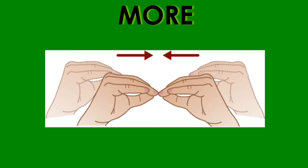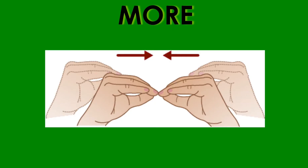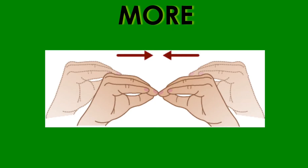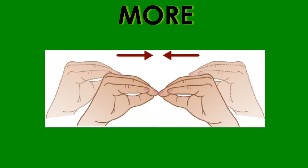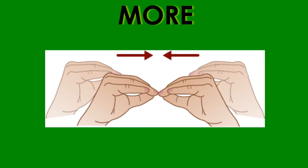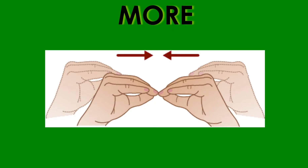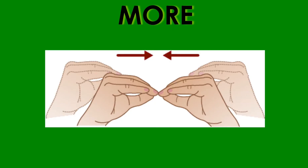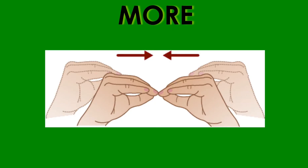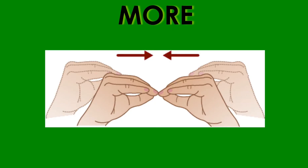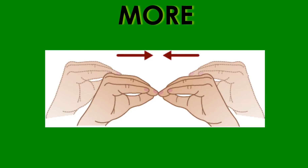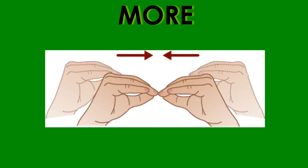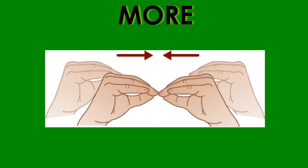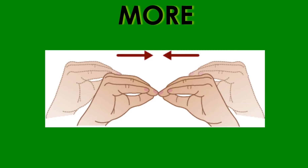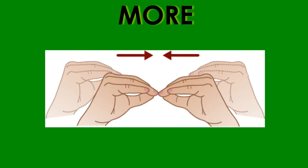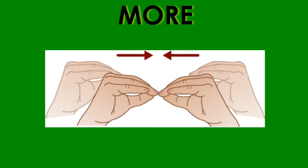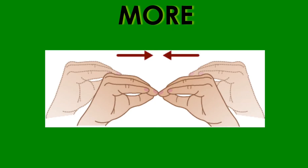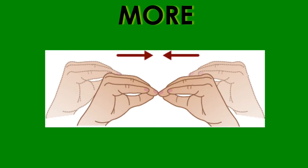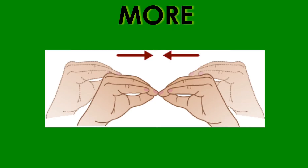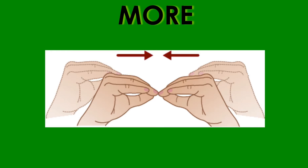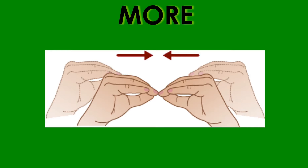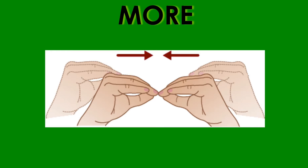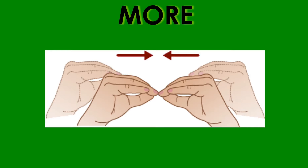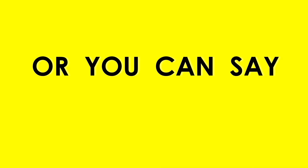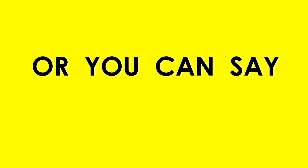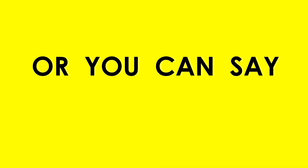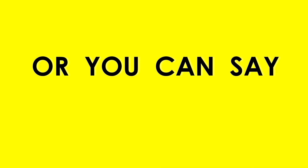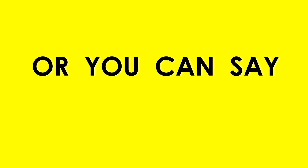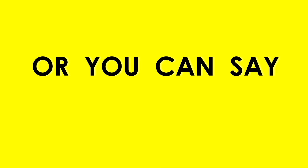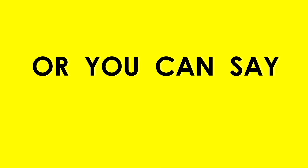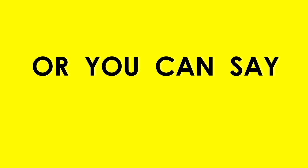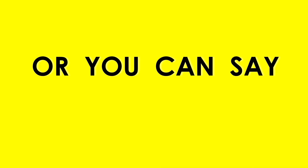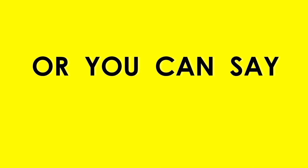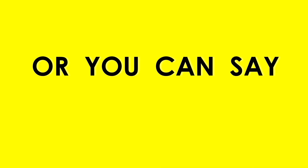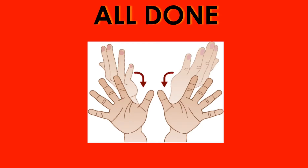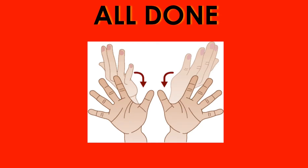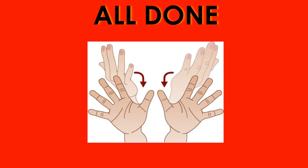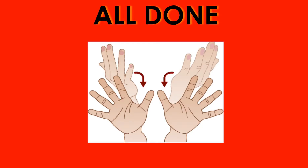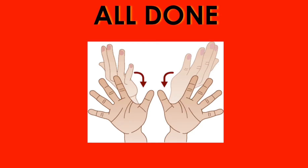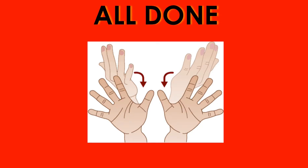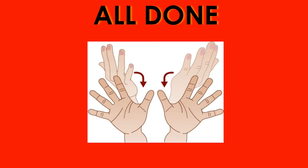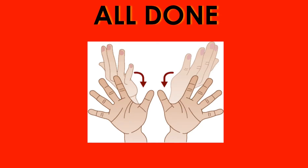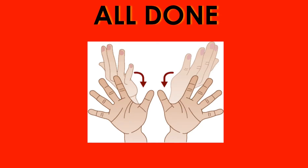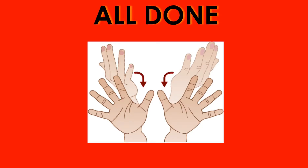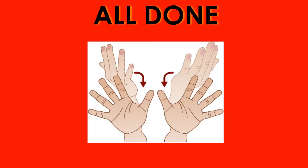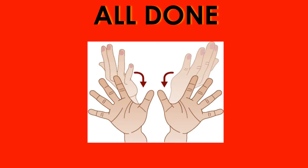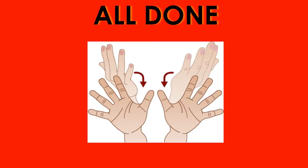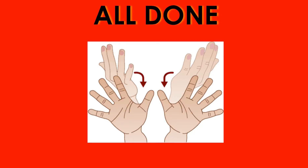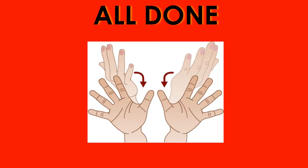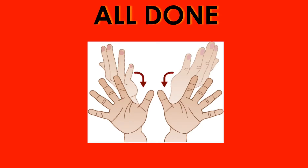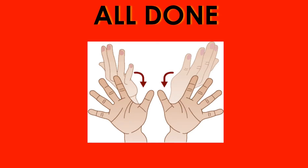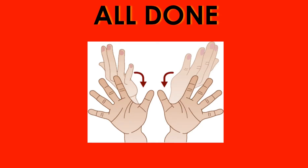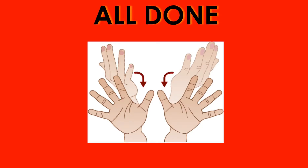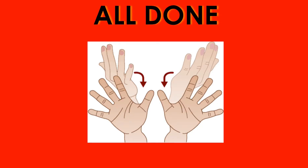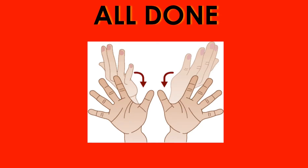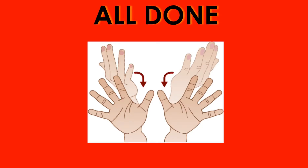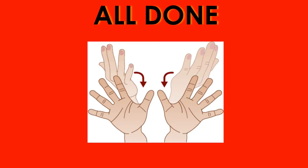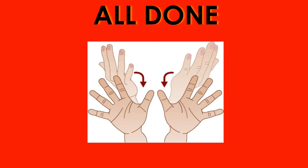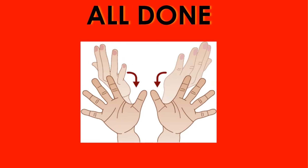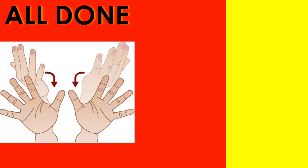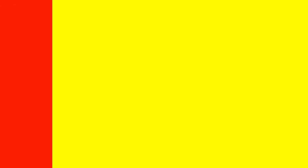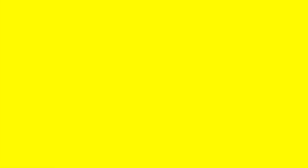things that you want. With a red background, we see the sign for all done, and we see things that you don't want.